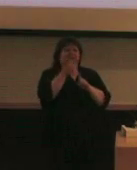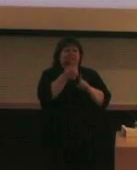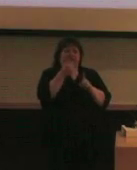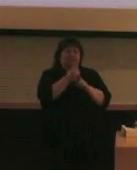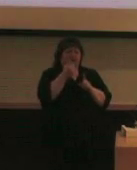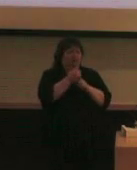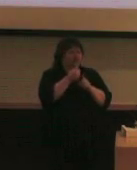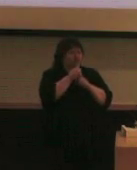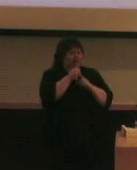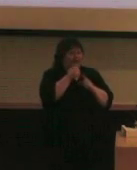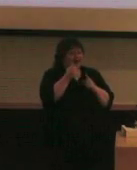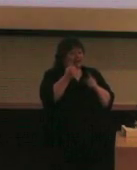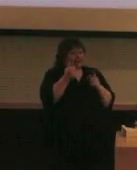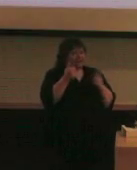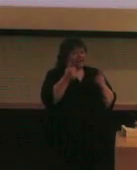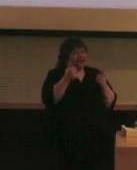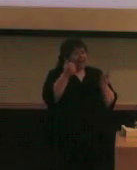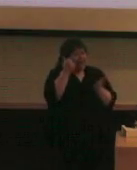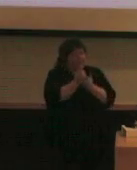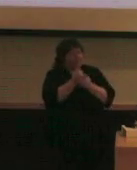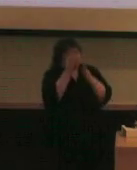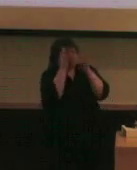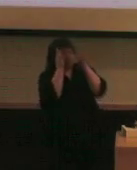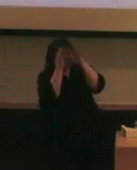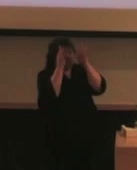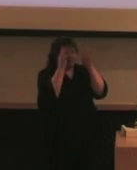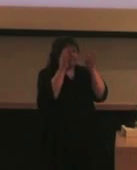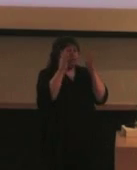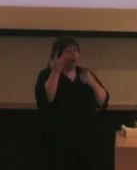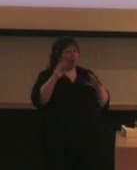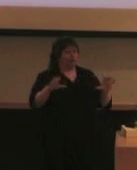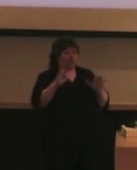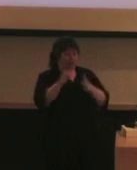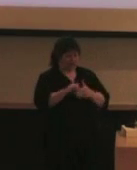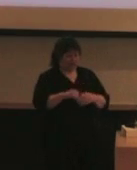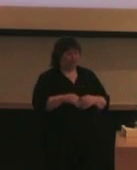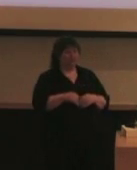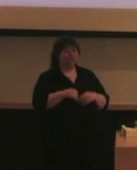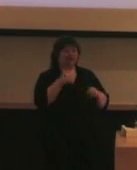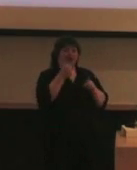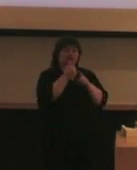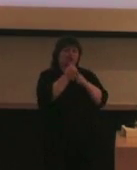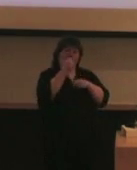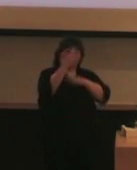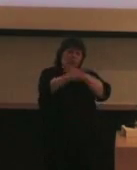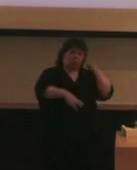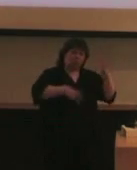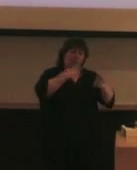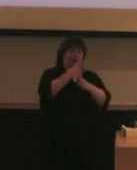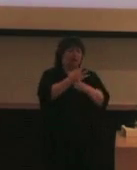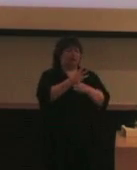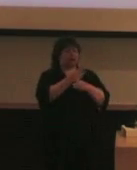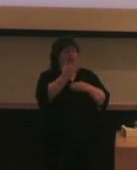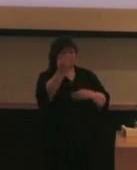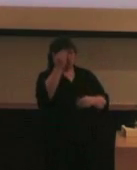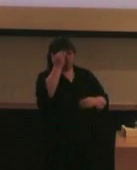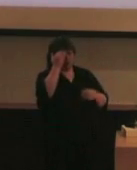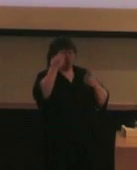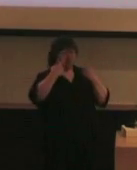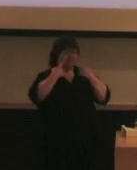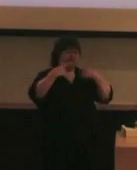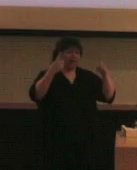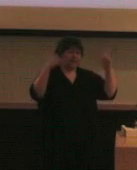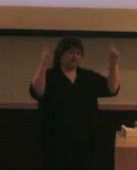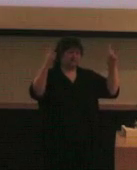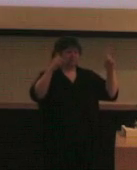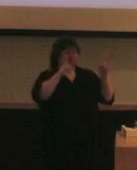do with why we did what we did for these pictorial tools. He's also a world-renowned psychologist that specializes with working